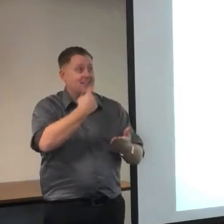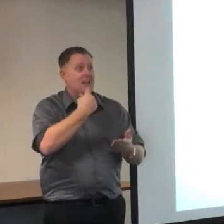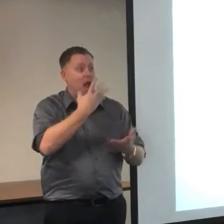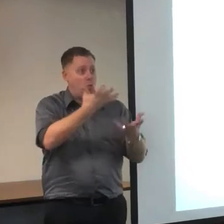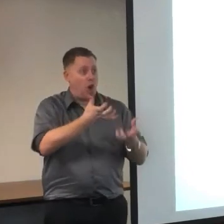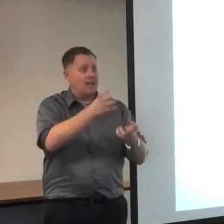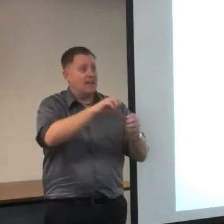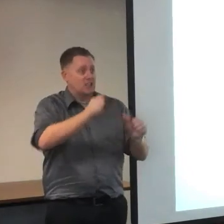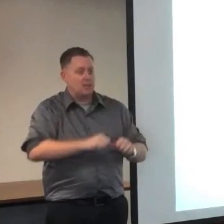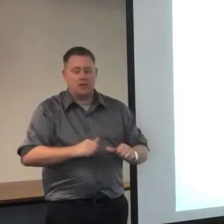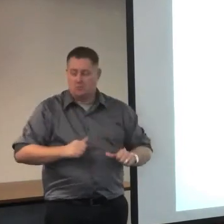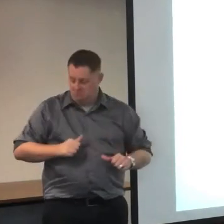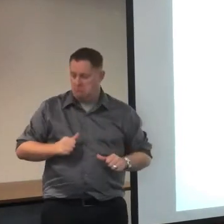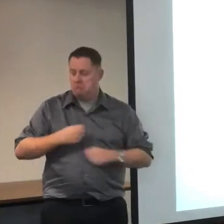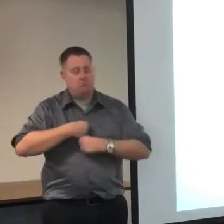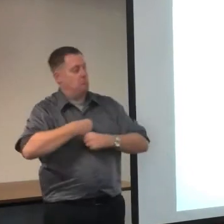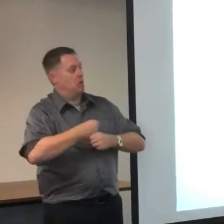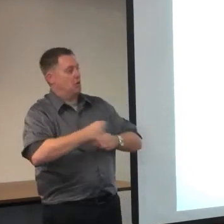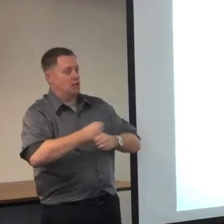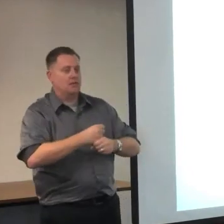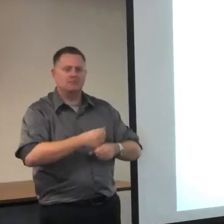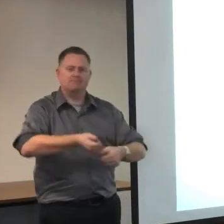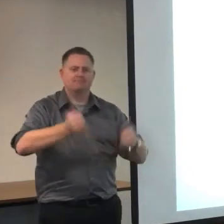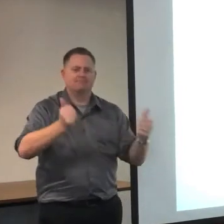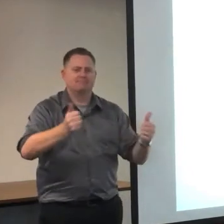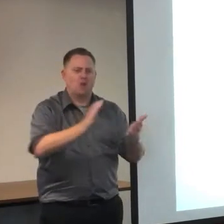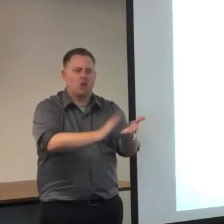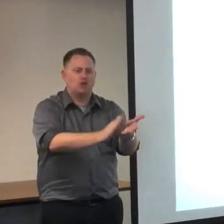you drew a shape, job well done.